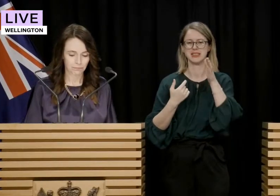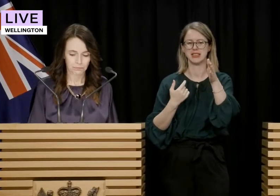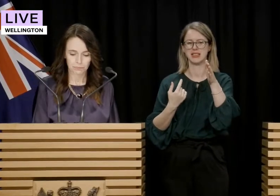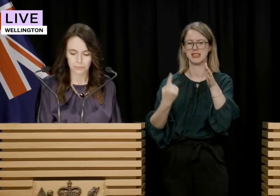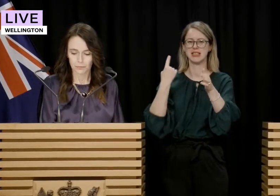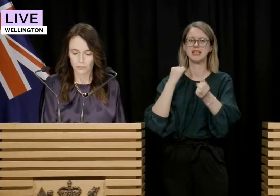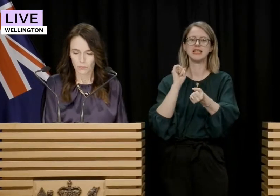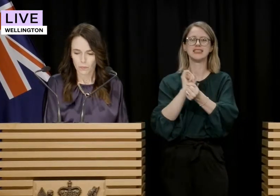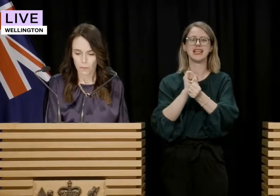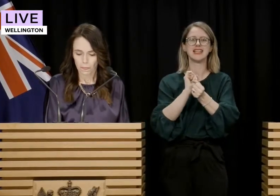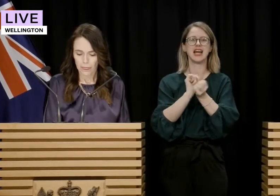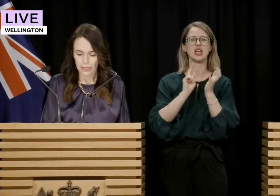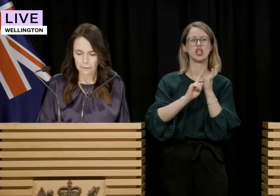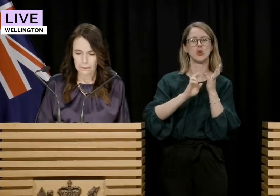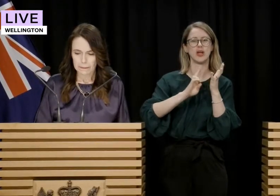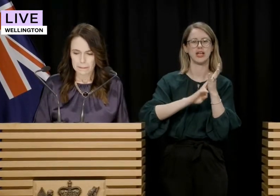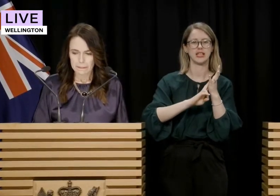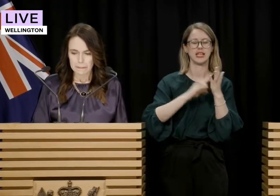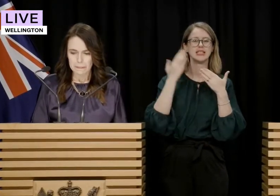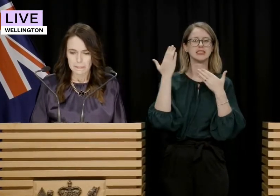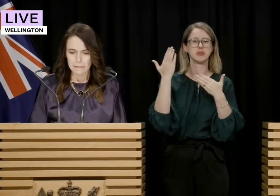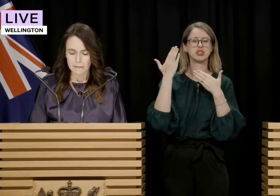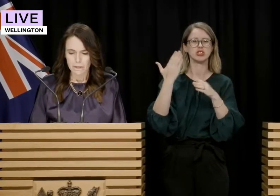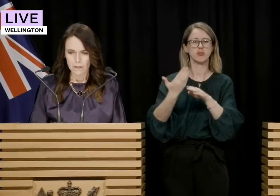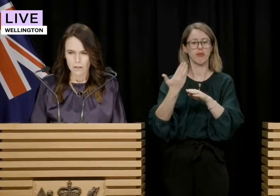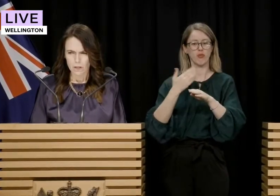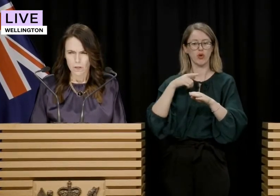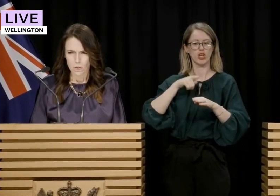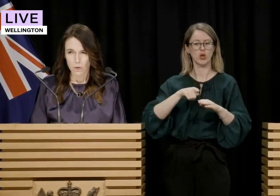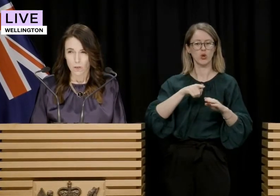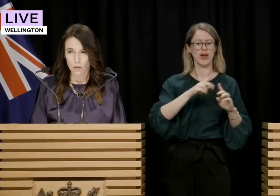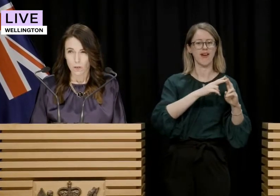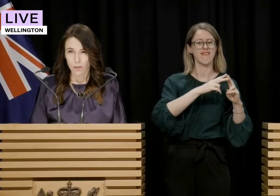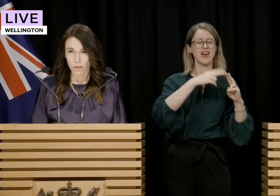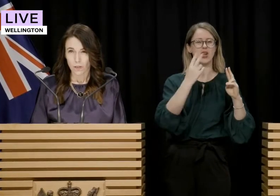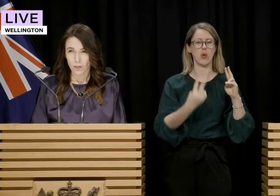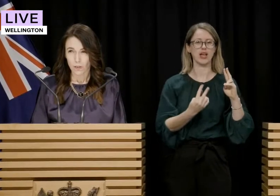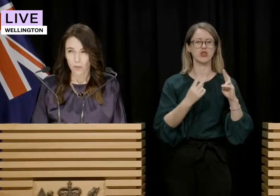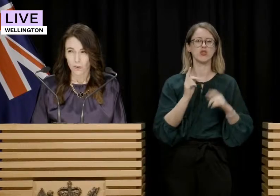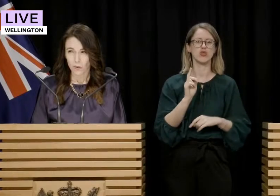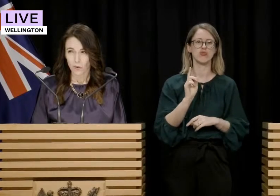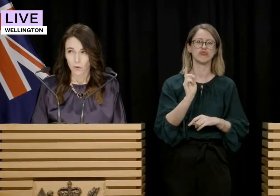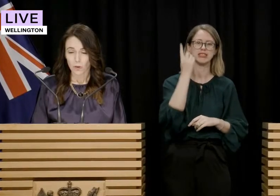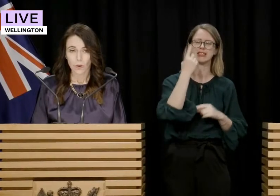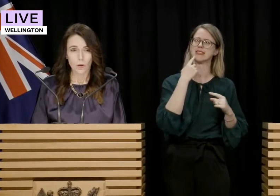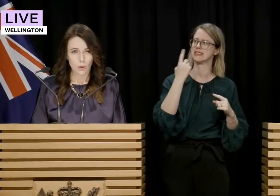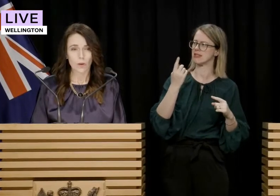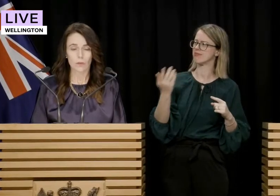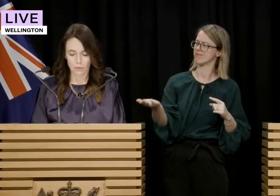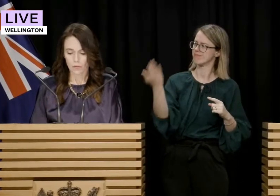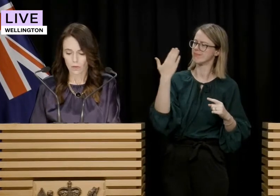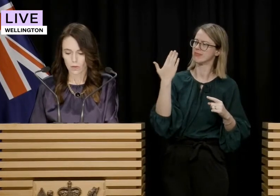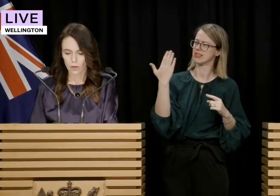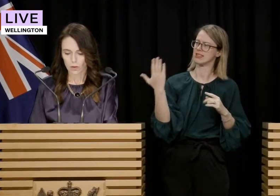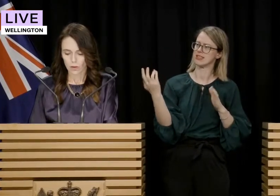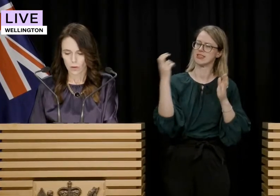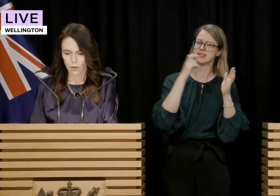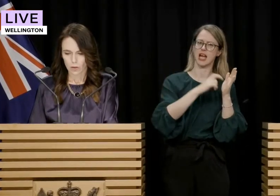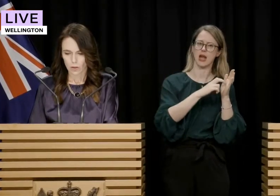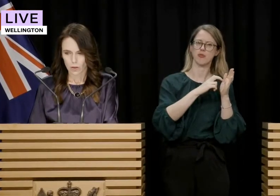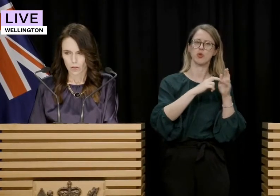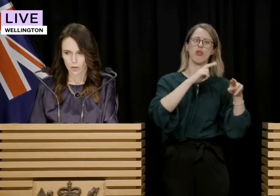United Nations, a few speeches before you, the Vanuatu president issued a rallying call to sign up to the Fossil